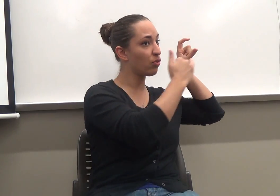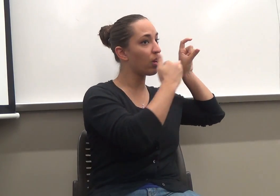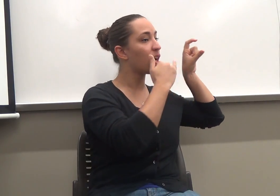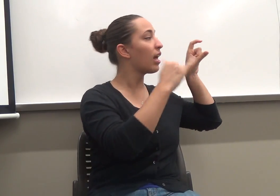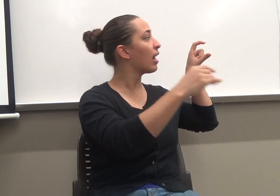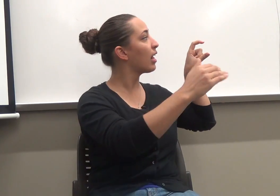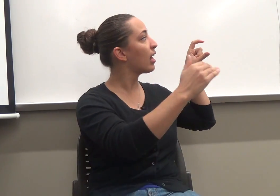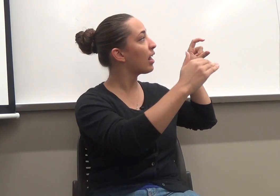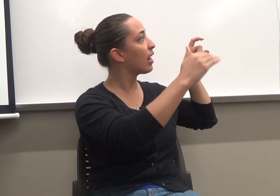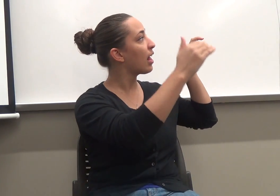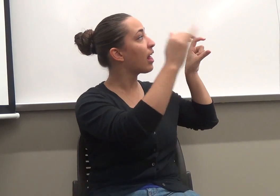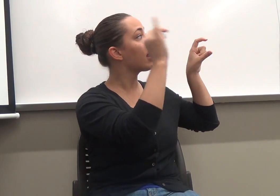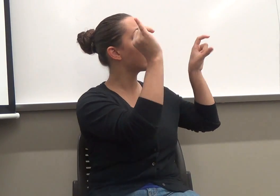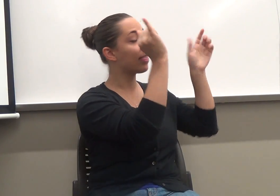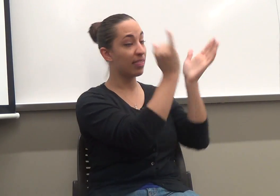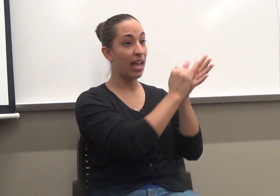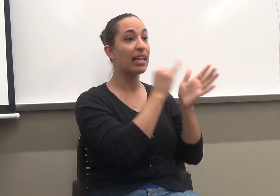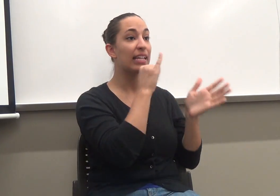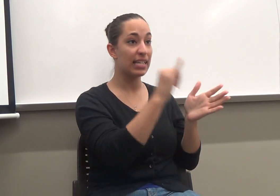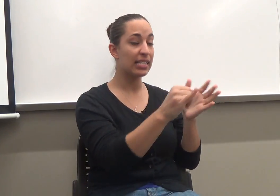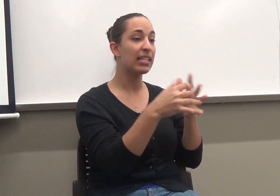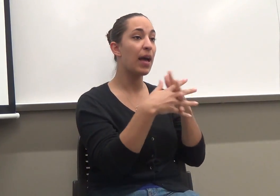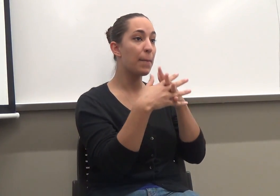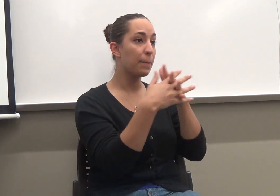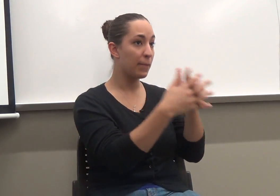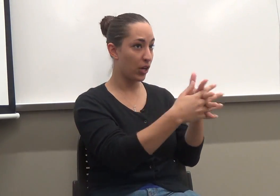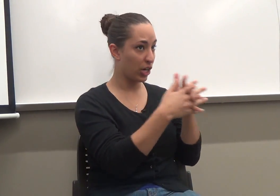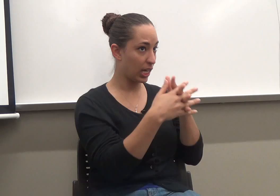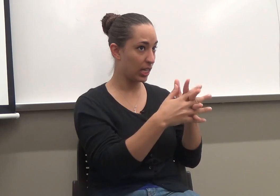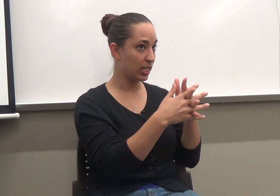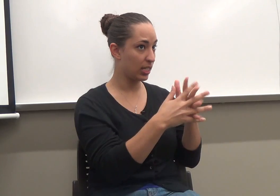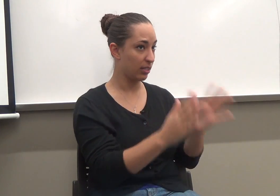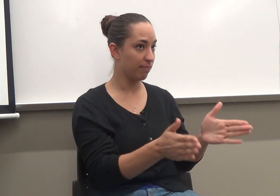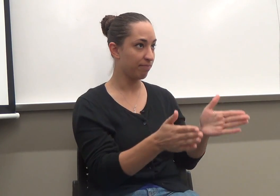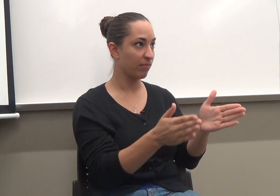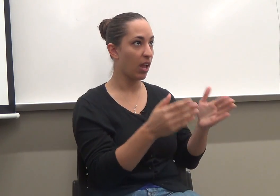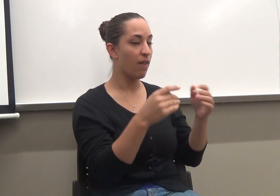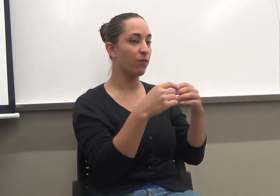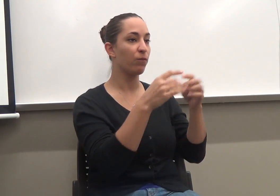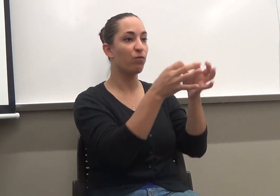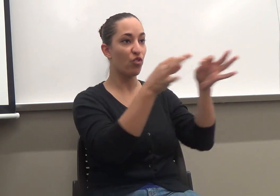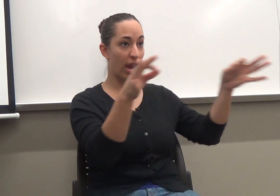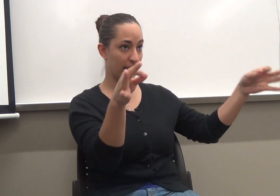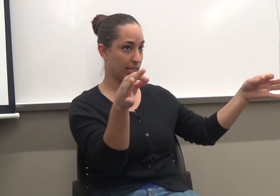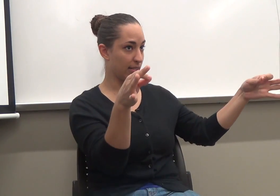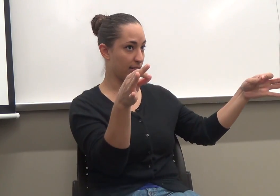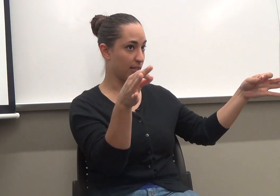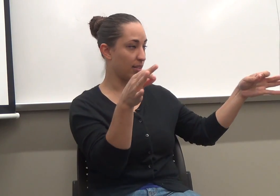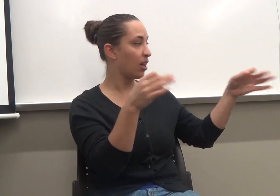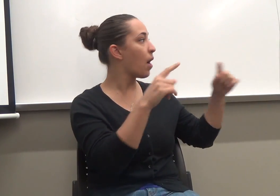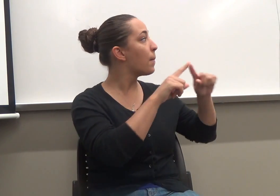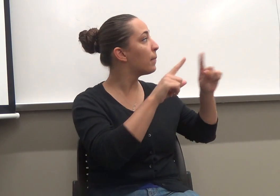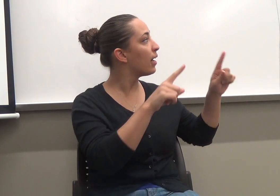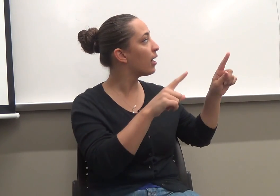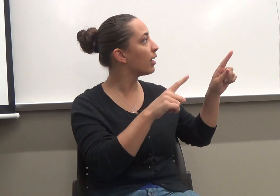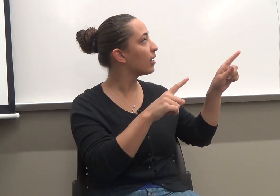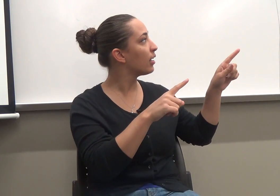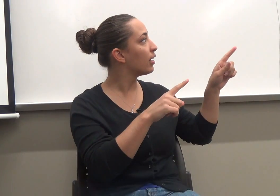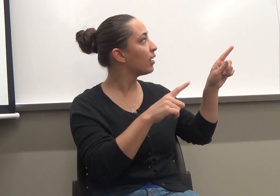is American. This is definitely an American phrase, okay? But this is where this